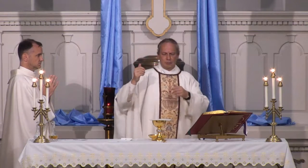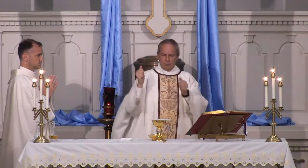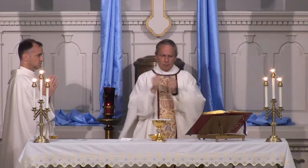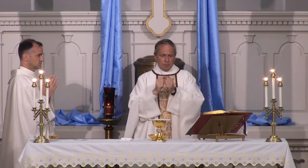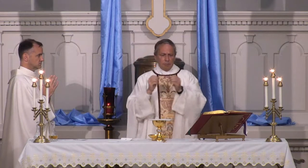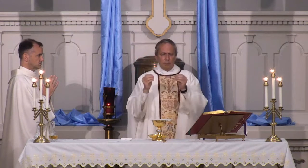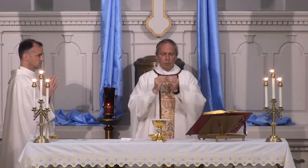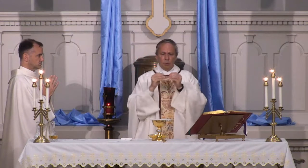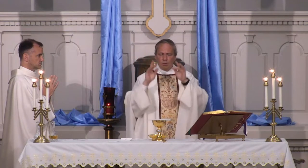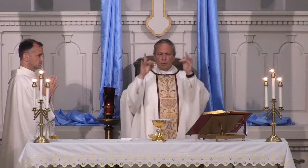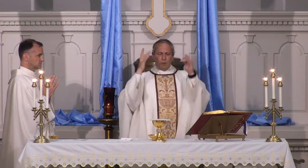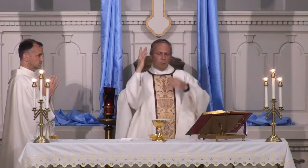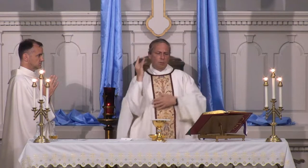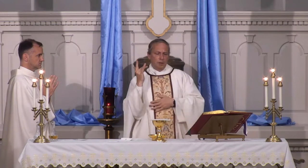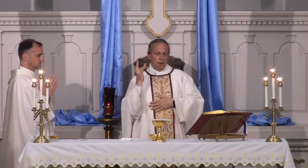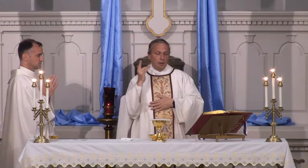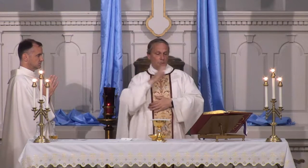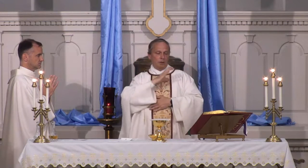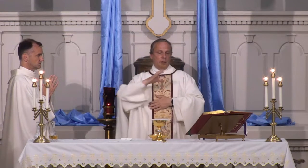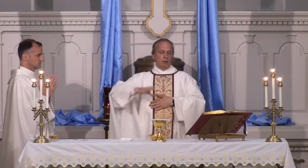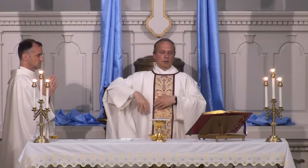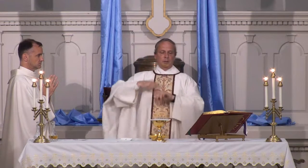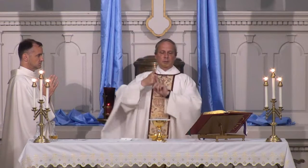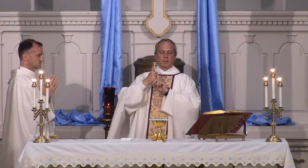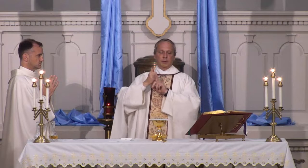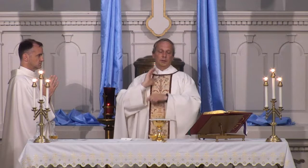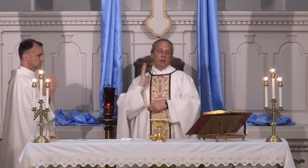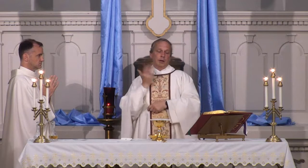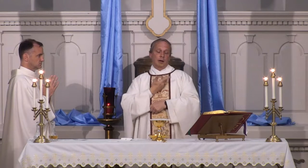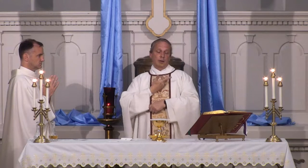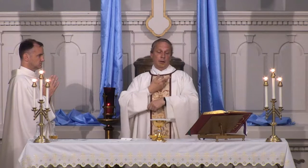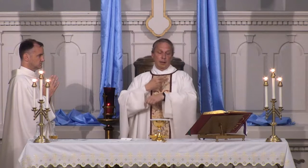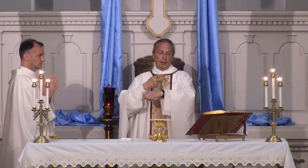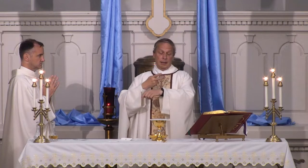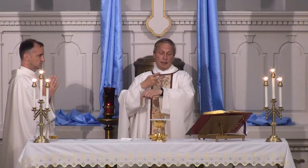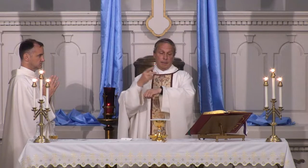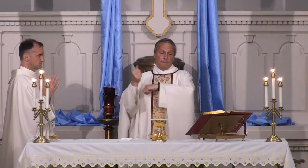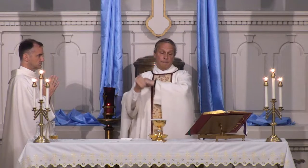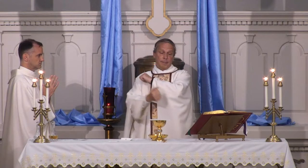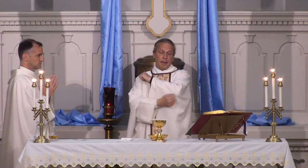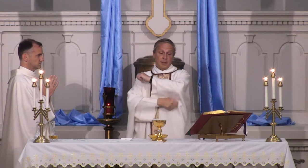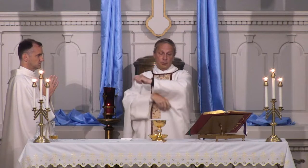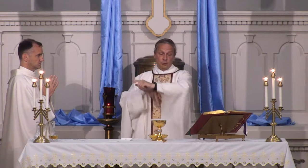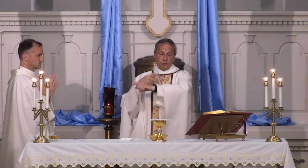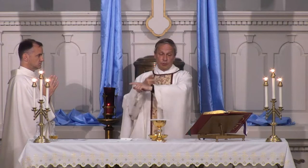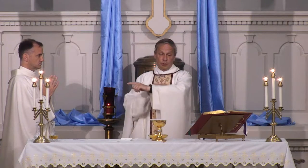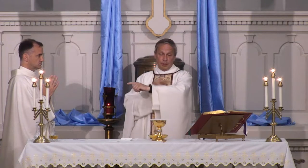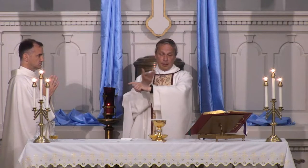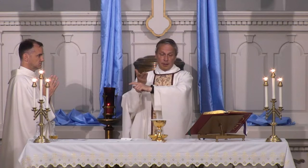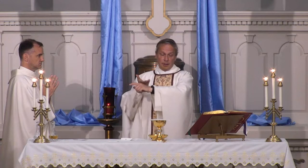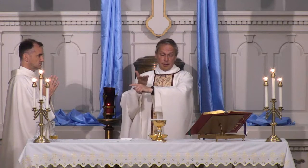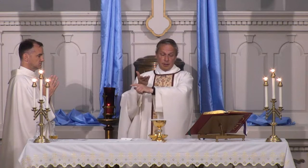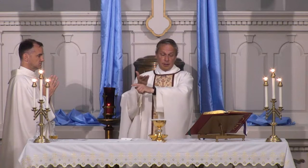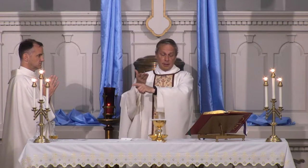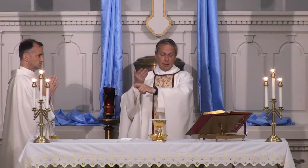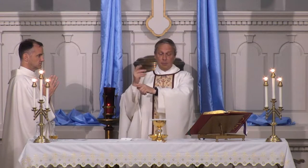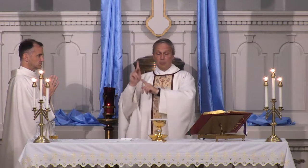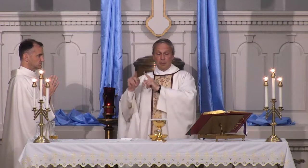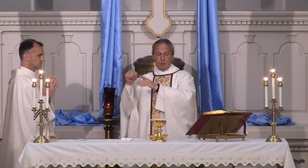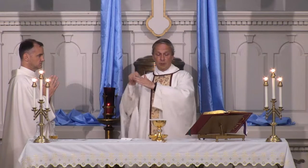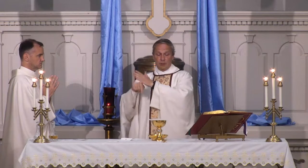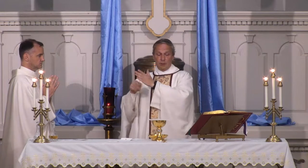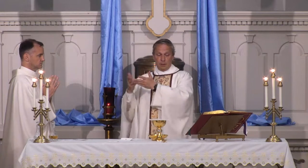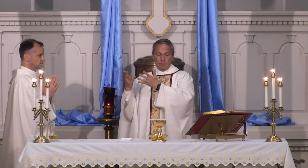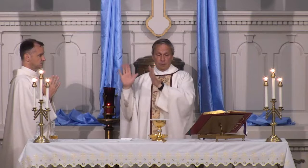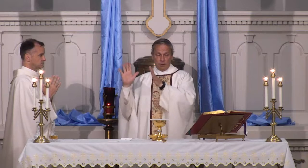this time, above all, to laud you yet more gloriously. When Christ, our